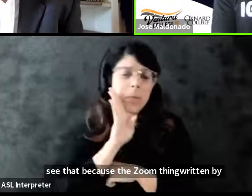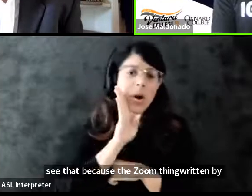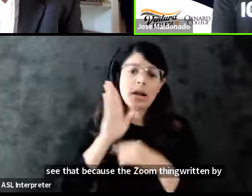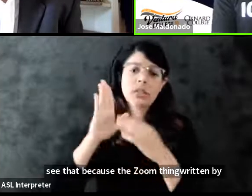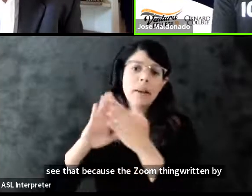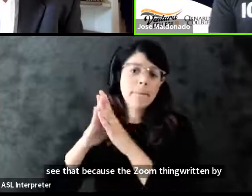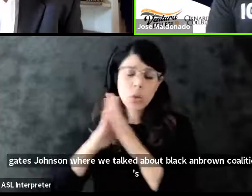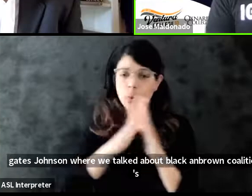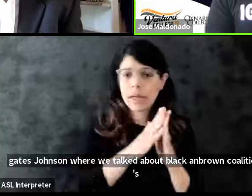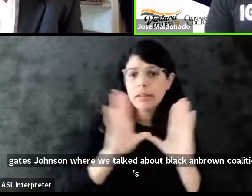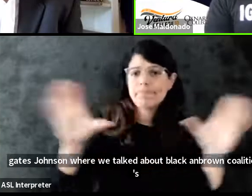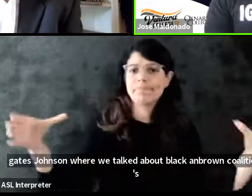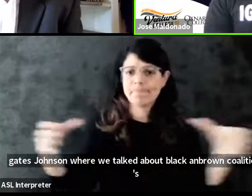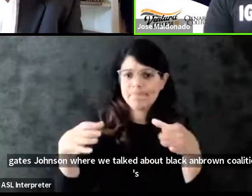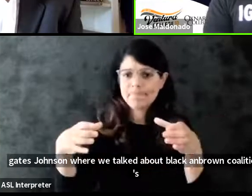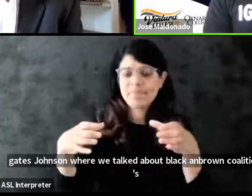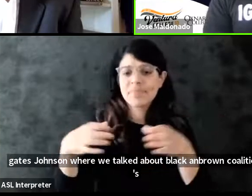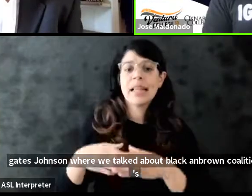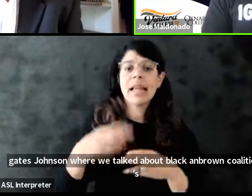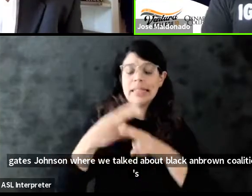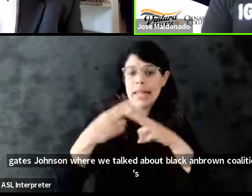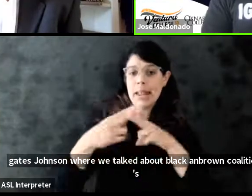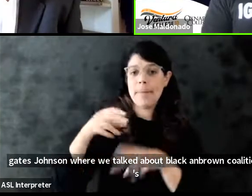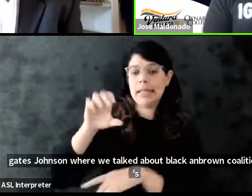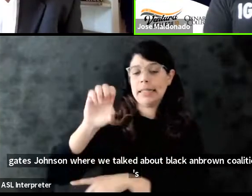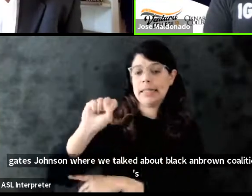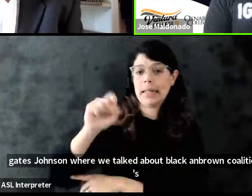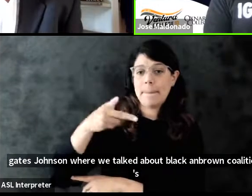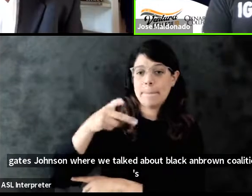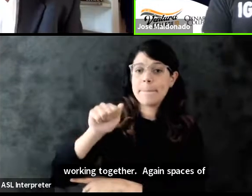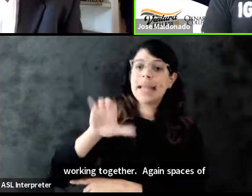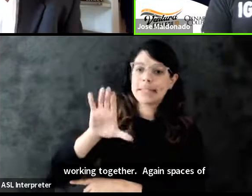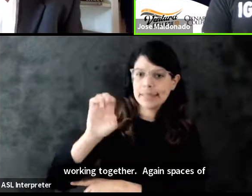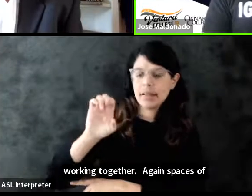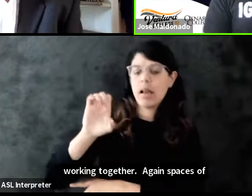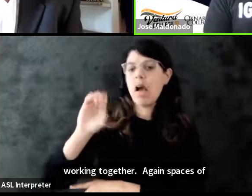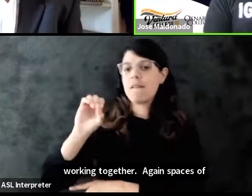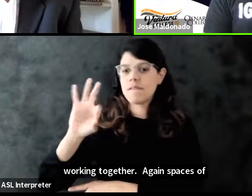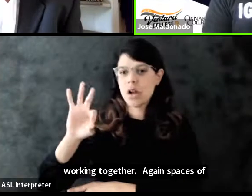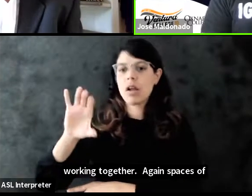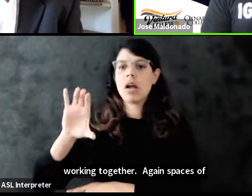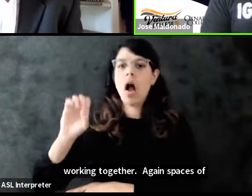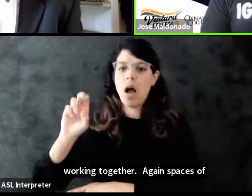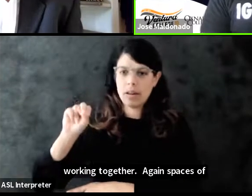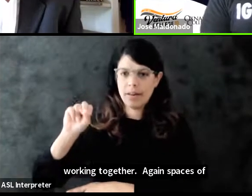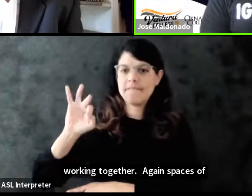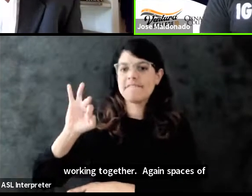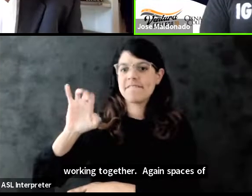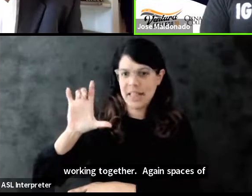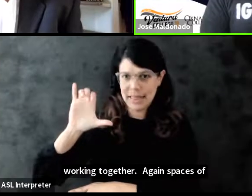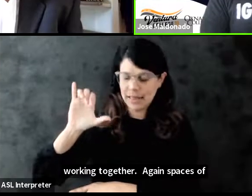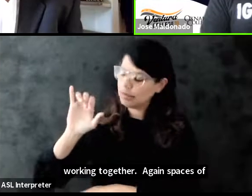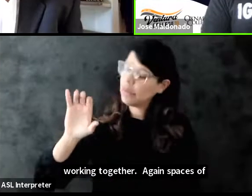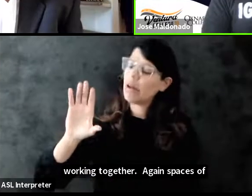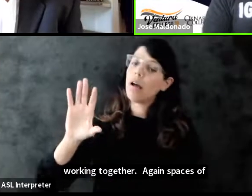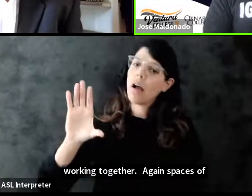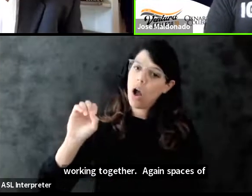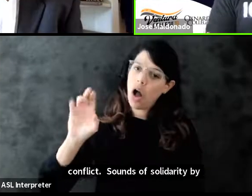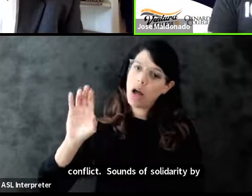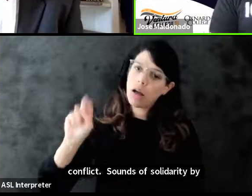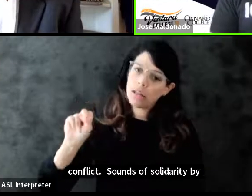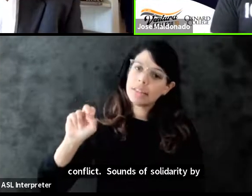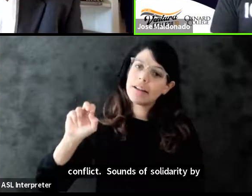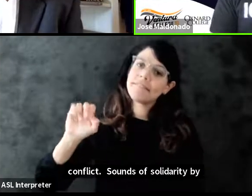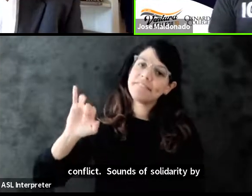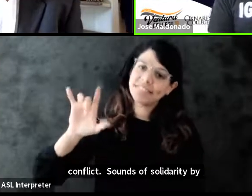of Conflict, Sounds of Solidarity by Gay Teresa Johnson. Talks about these Black and brown coalitions in Los Angeles. And